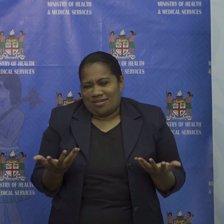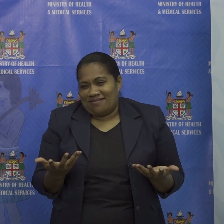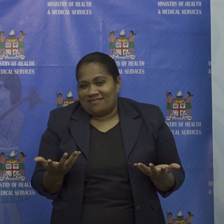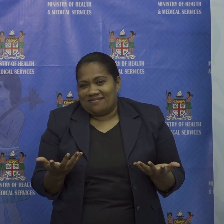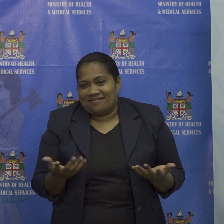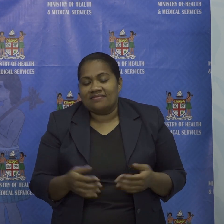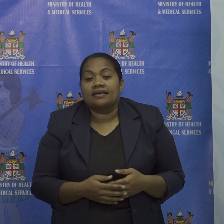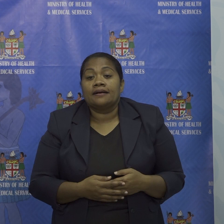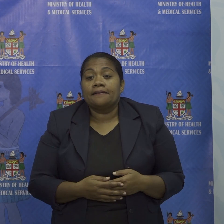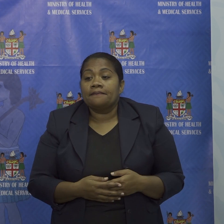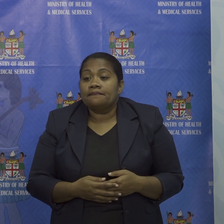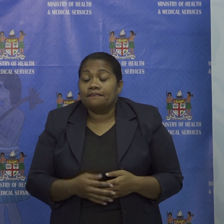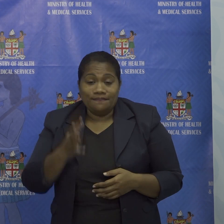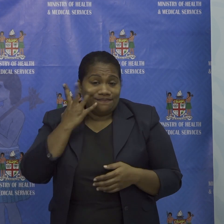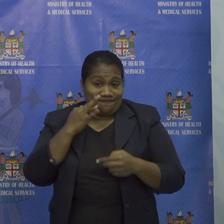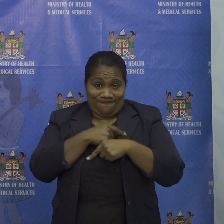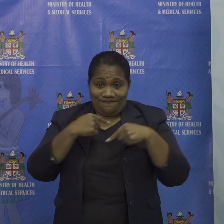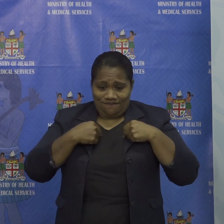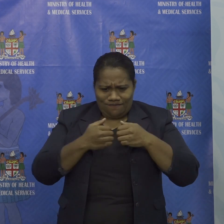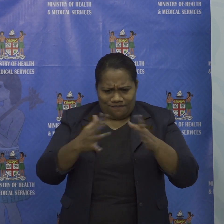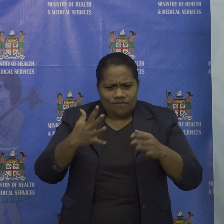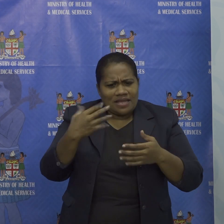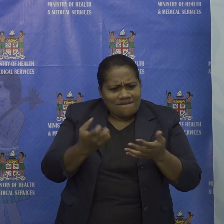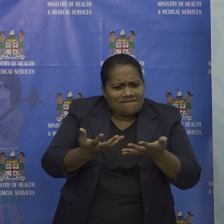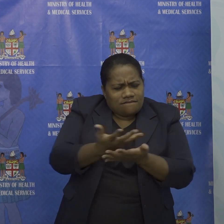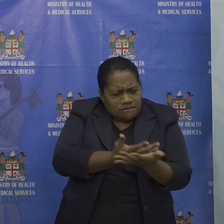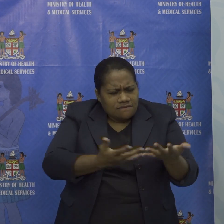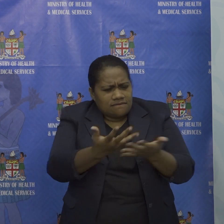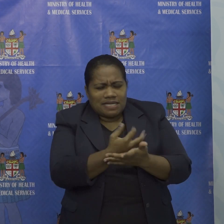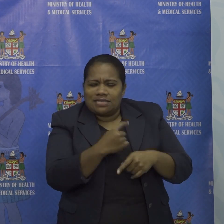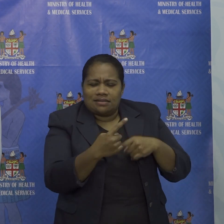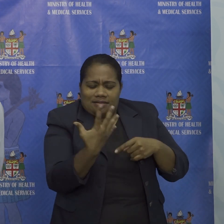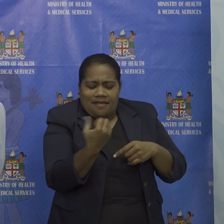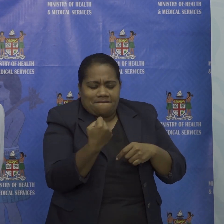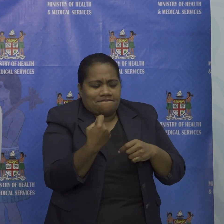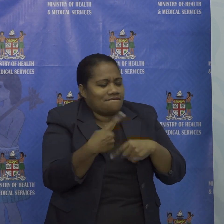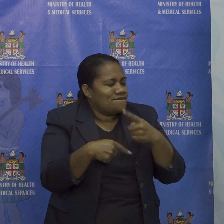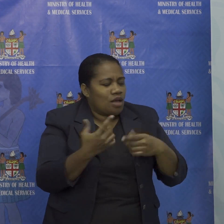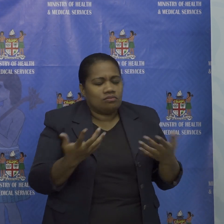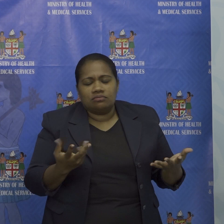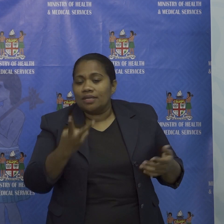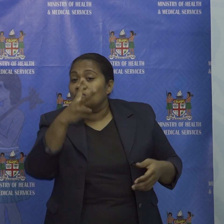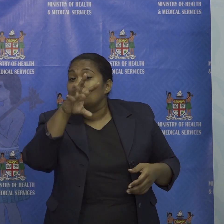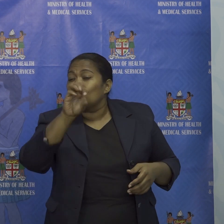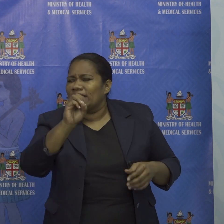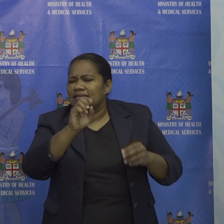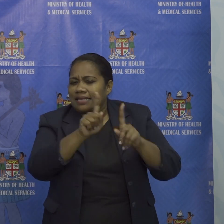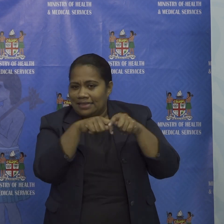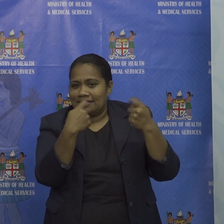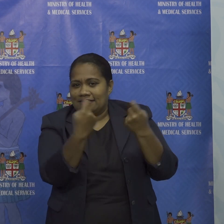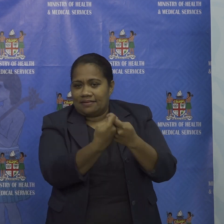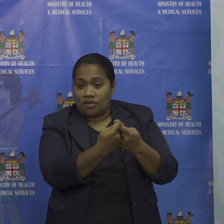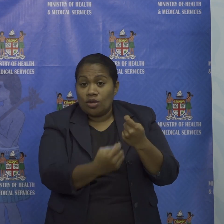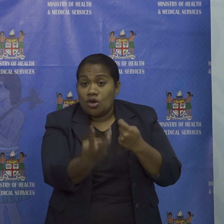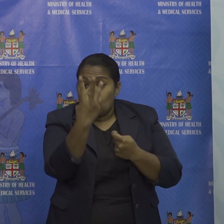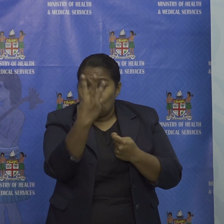Okay, when we started, there was a discussion of having about 20 teams with 3 persons per